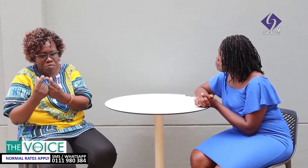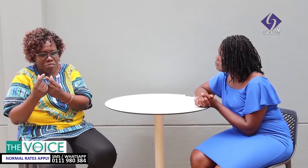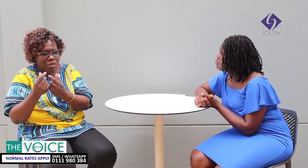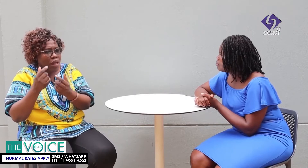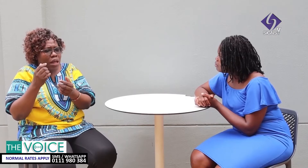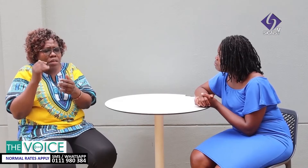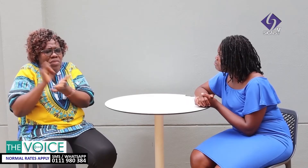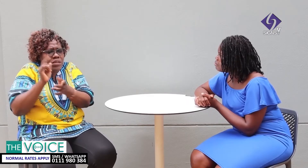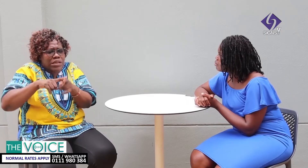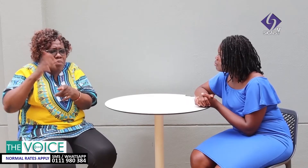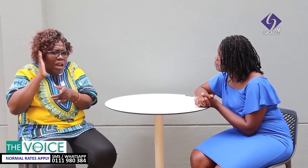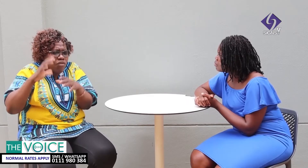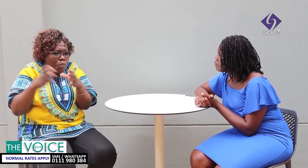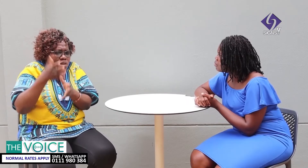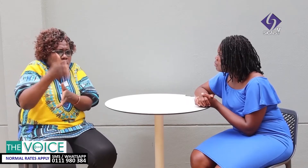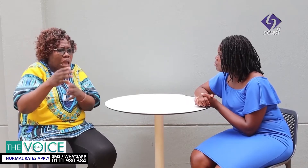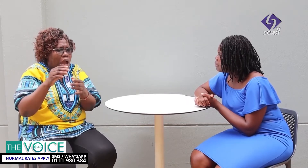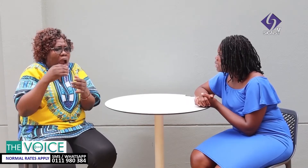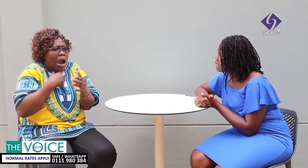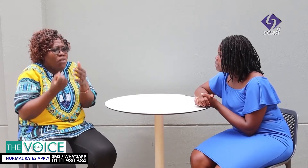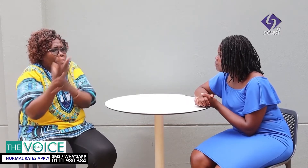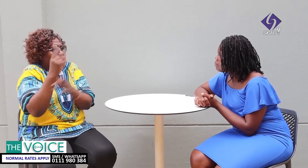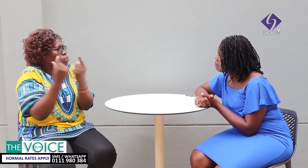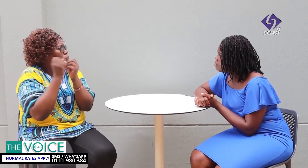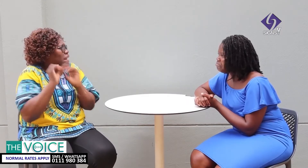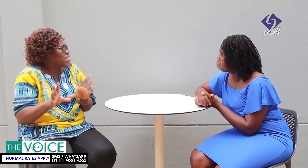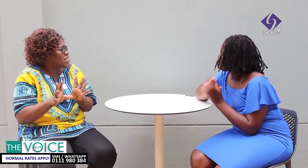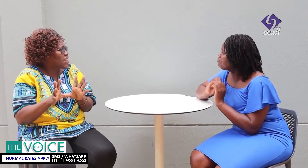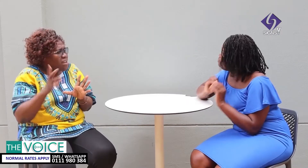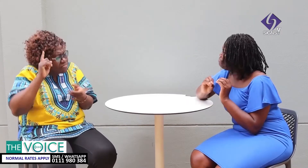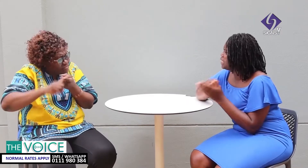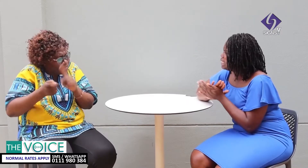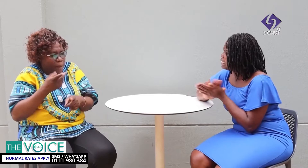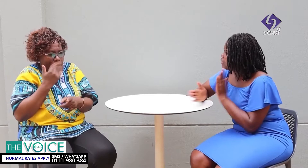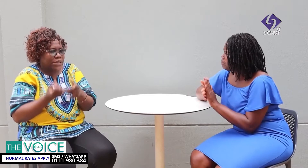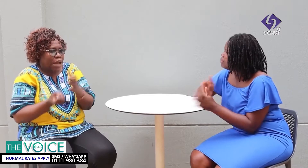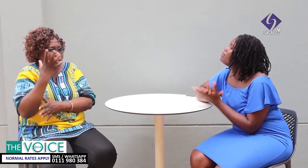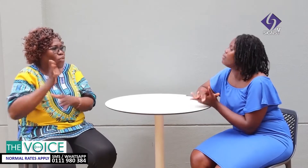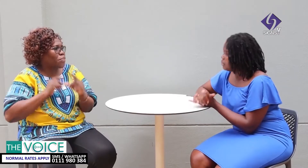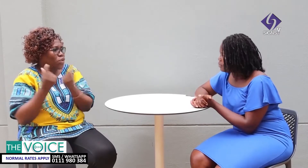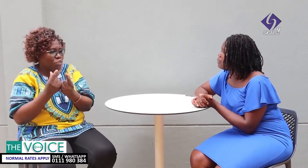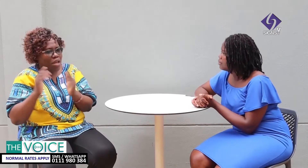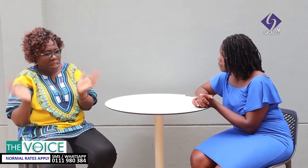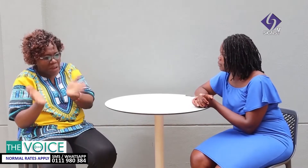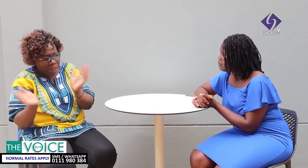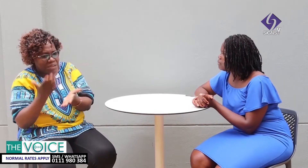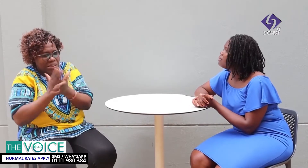I met this deaf women group. It was actually like it wasn't really there, but after some